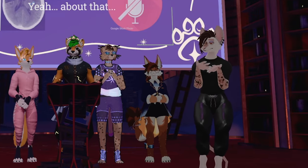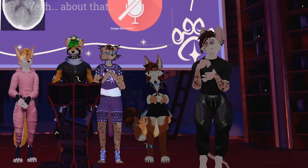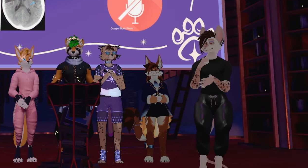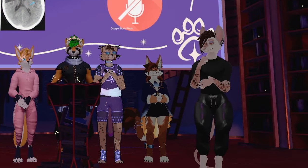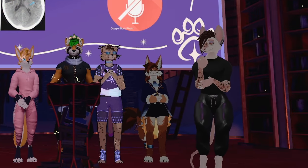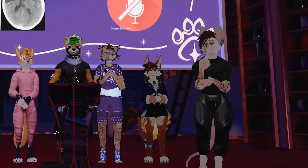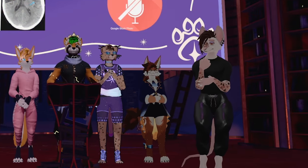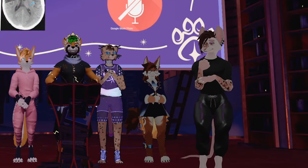this.